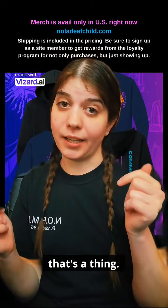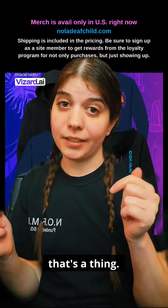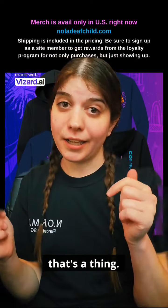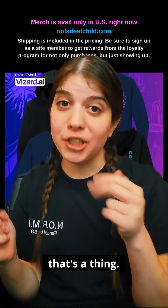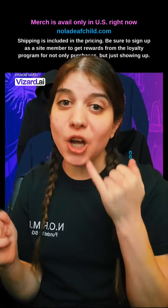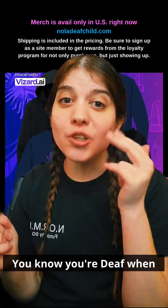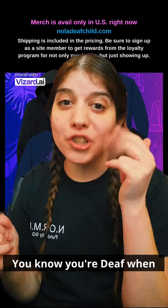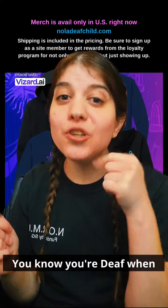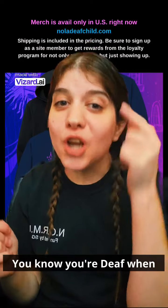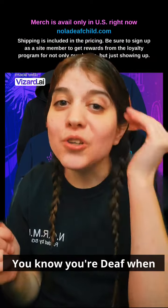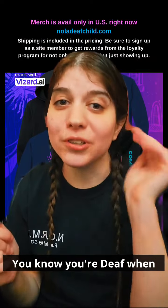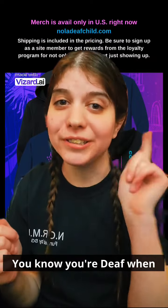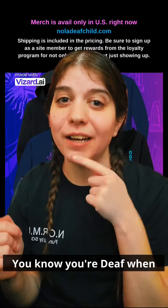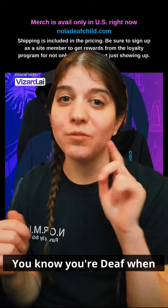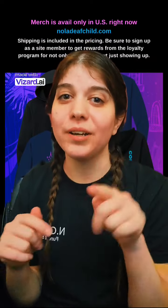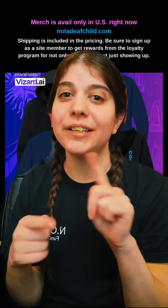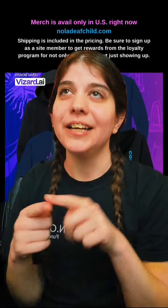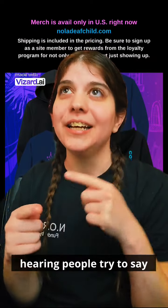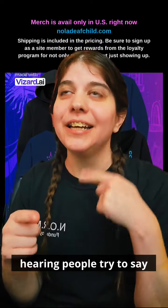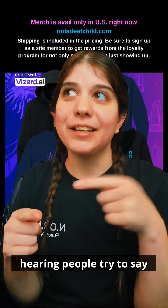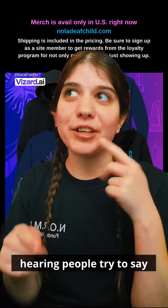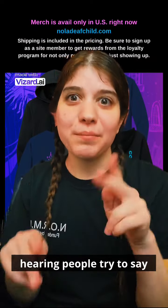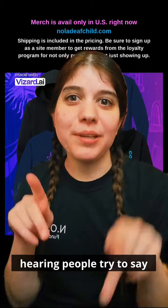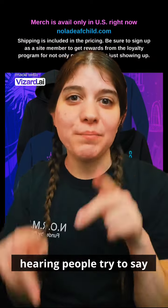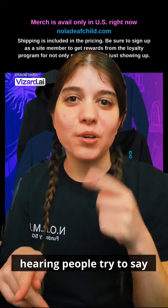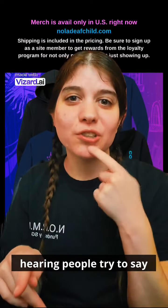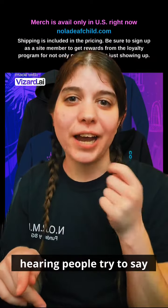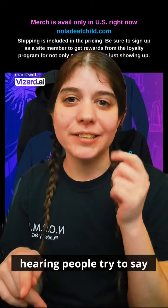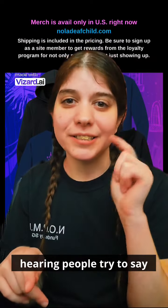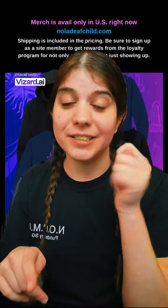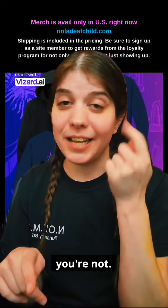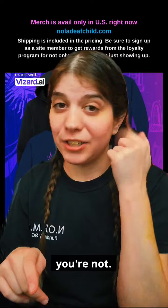Like, you know you're deaf when hearing people try to say you're not.